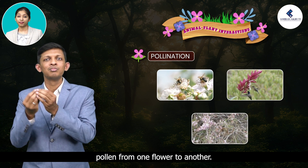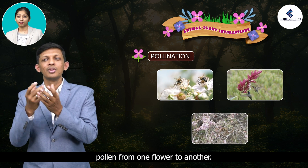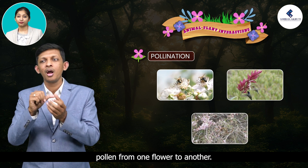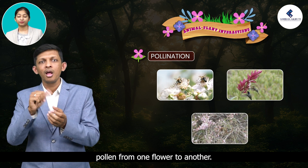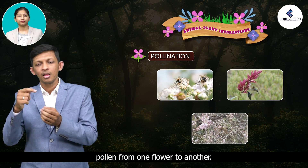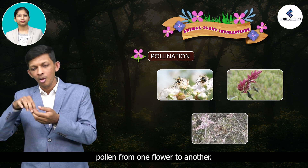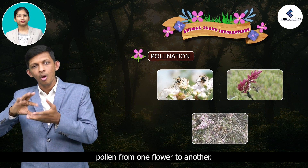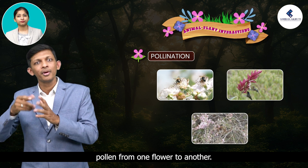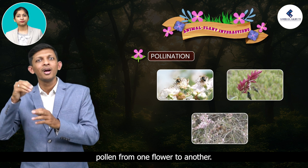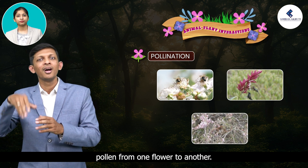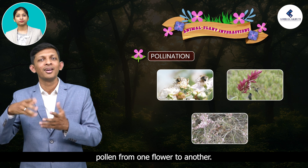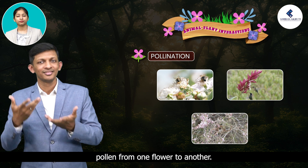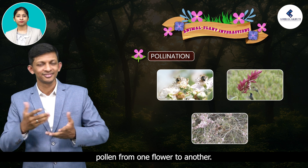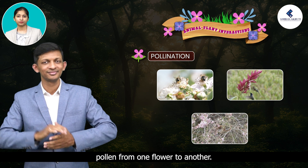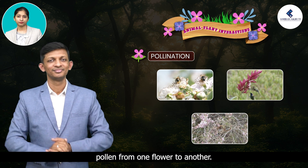to another.